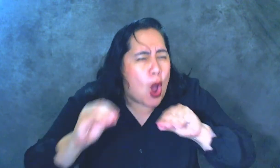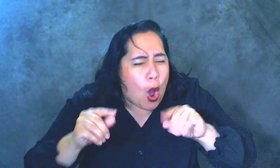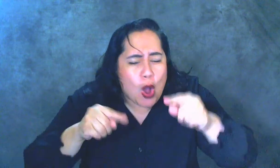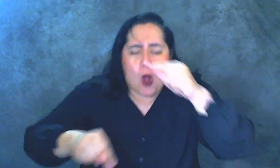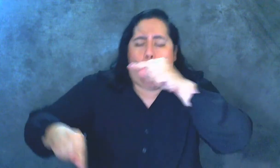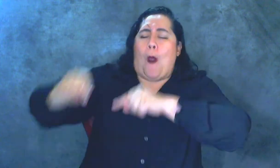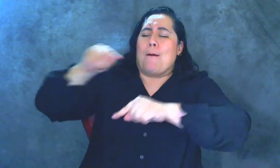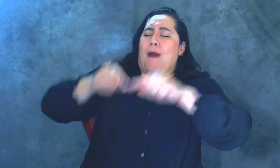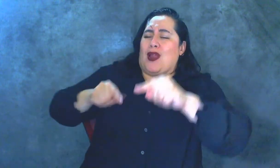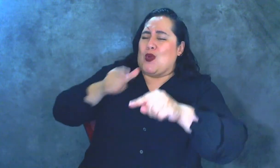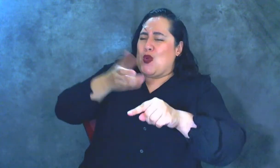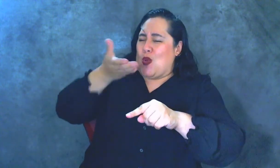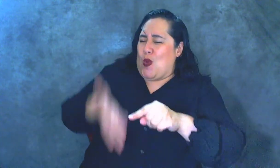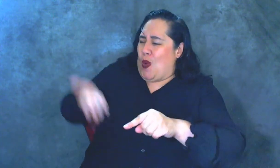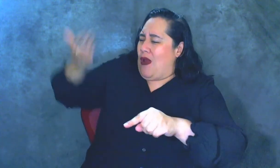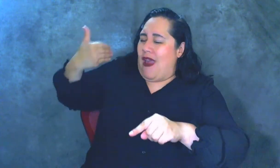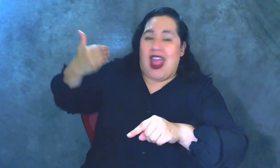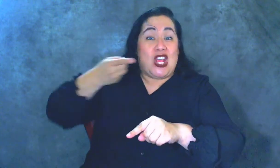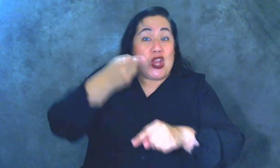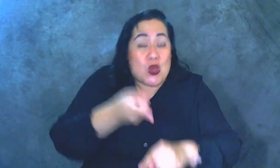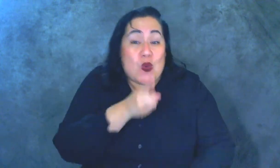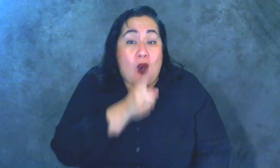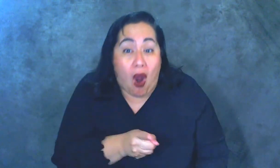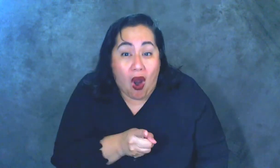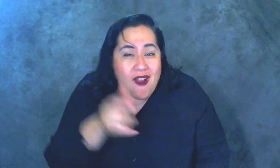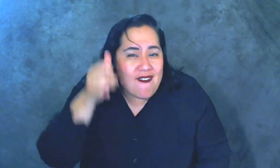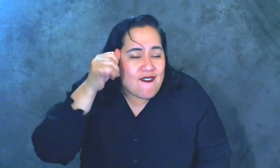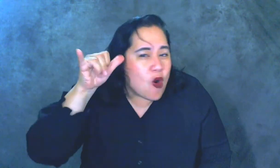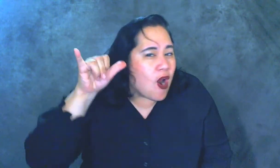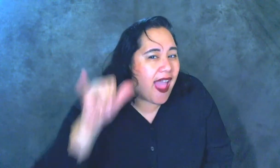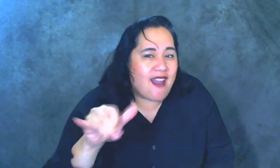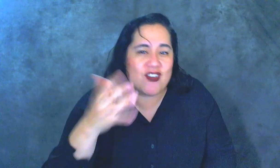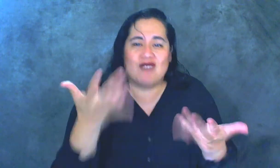to who you were. You are forever changed.